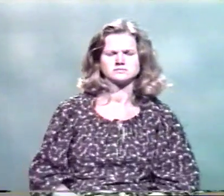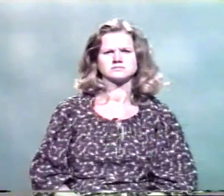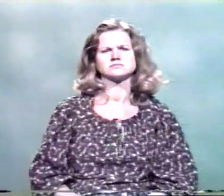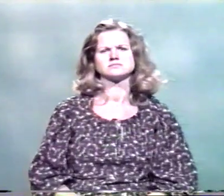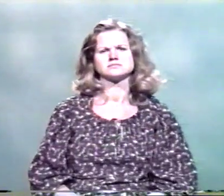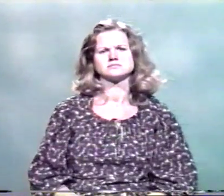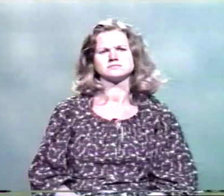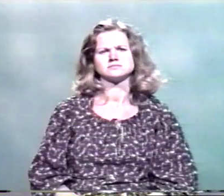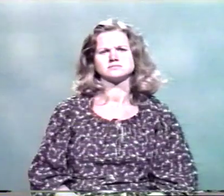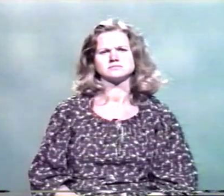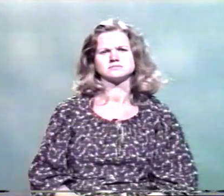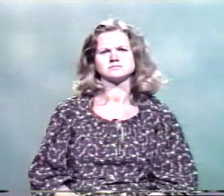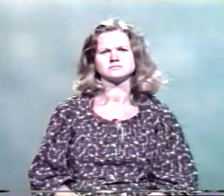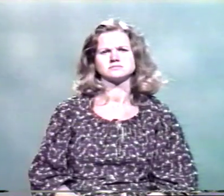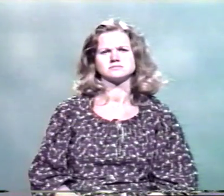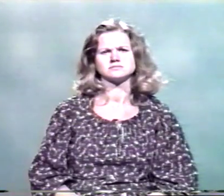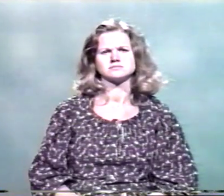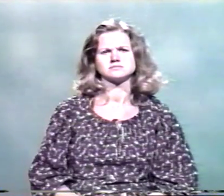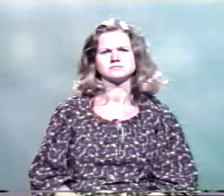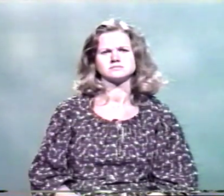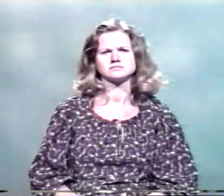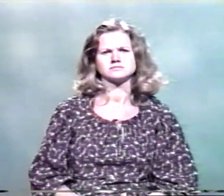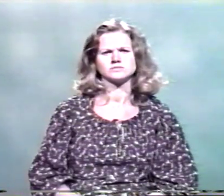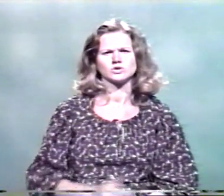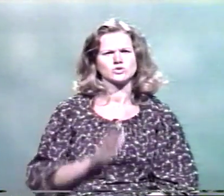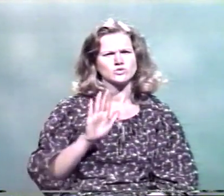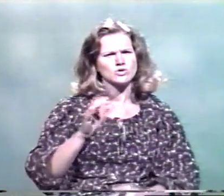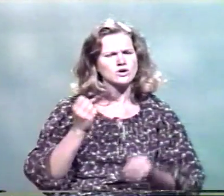Your car is small. How did all of you fit in?